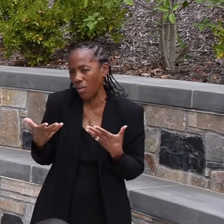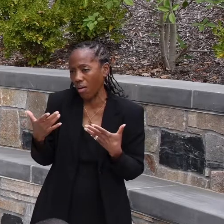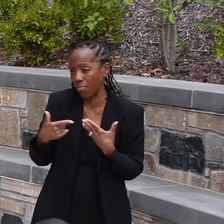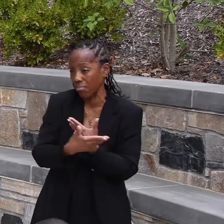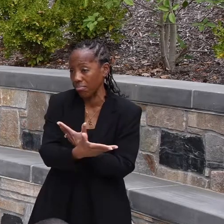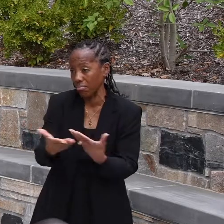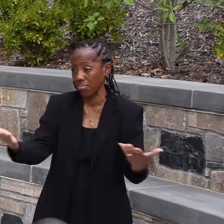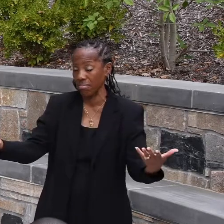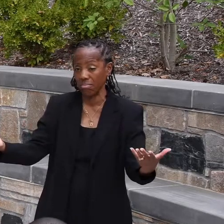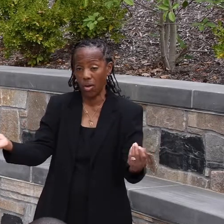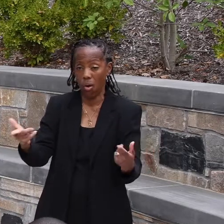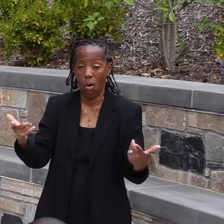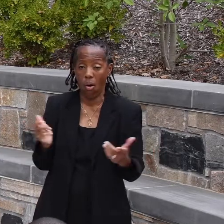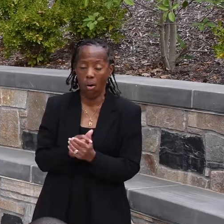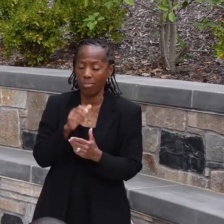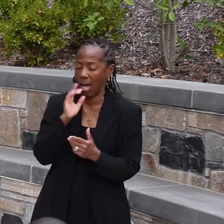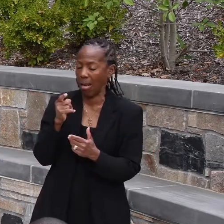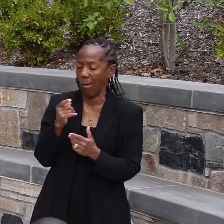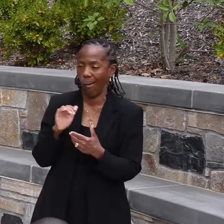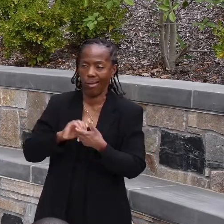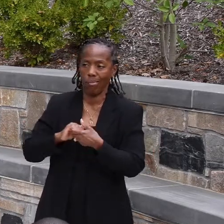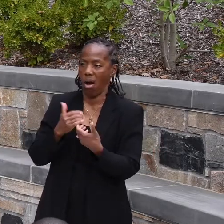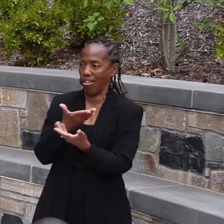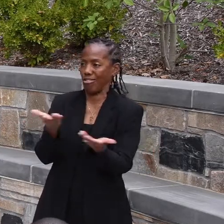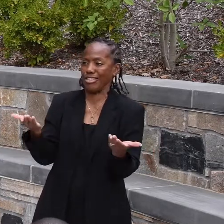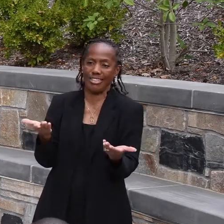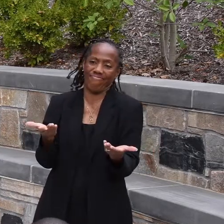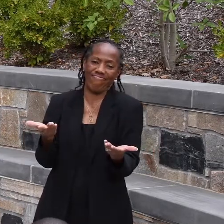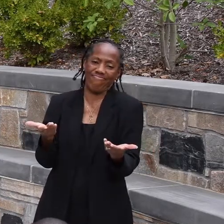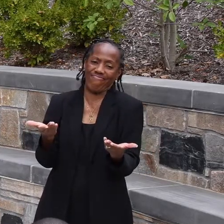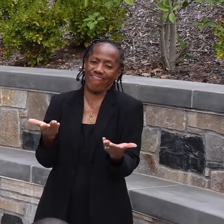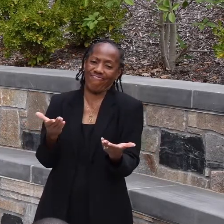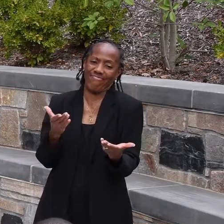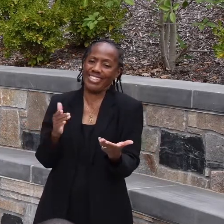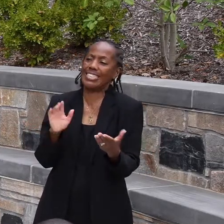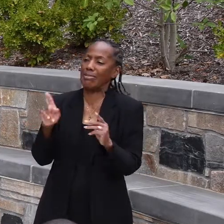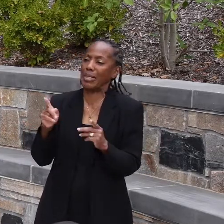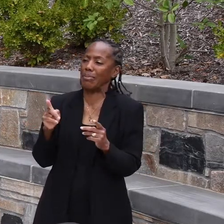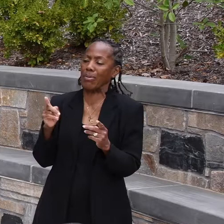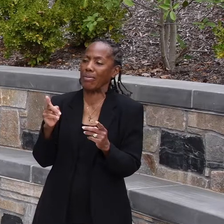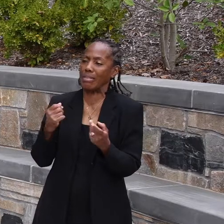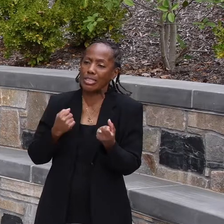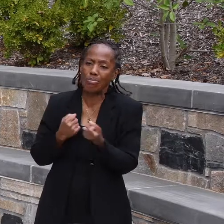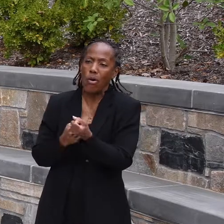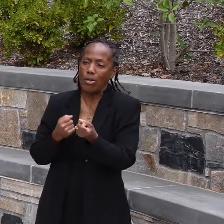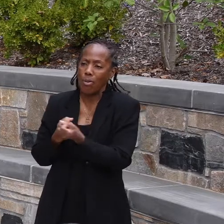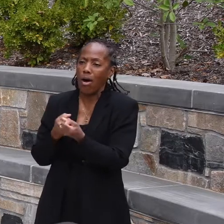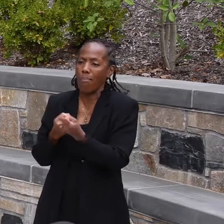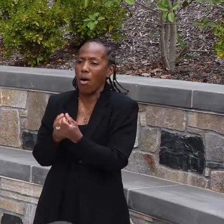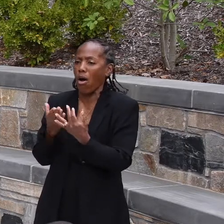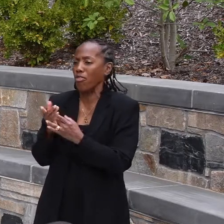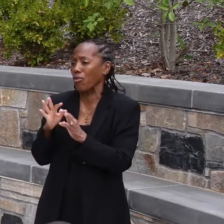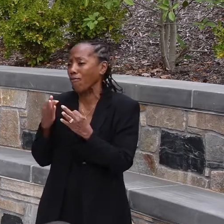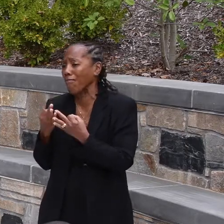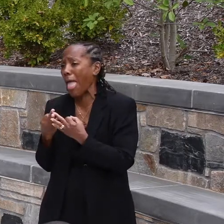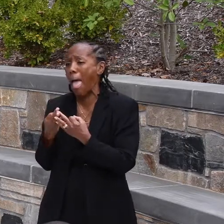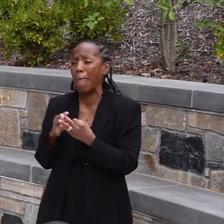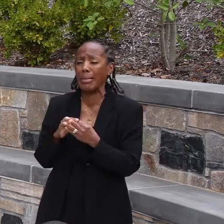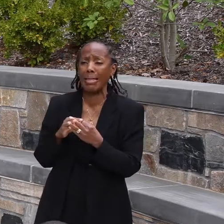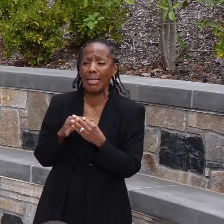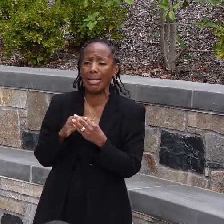everyone. It's not just the partners that you see up here. It's people being supported by their family members, their loved